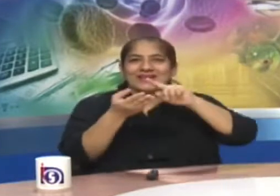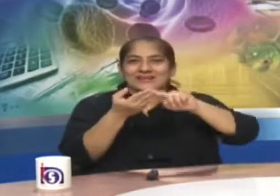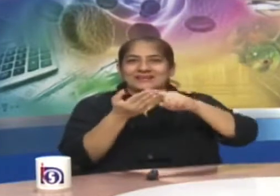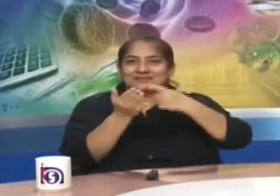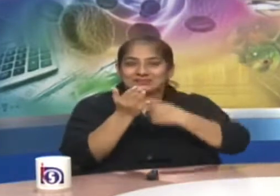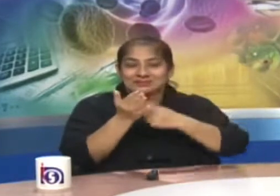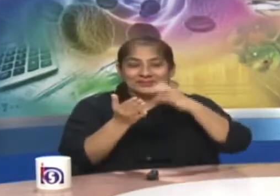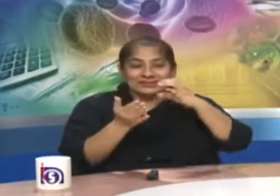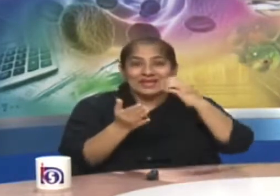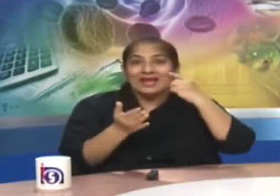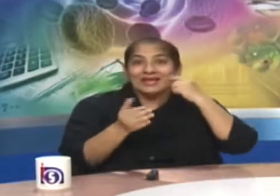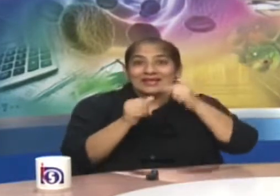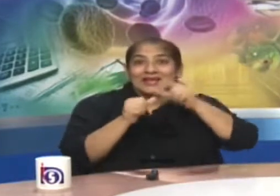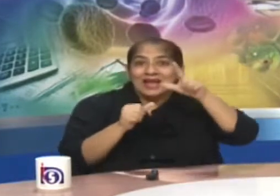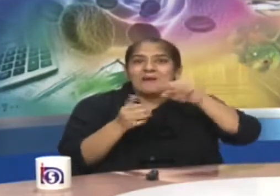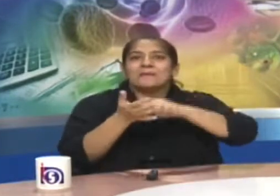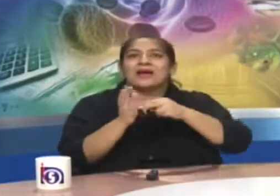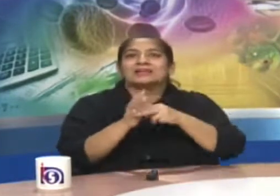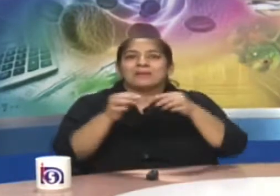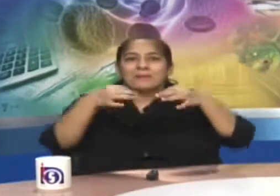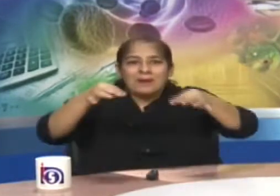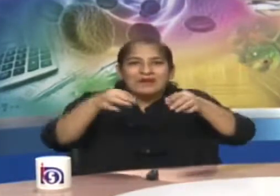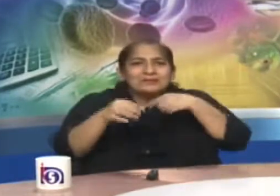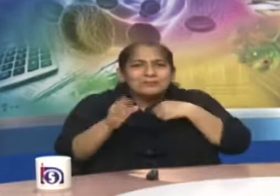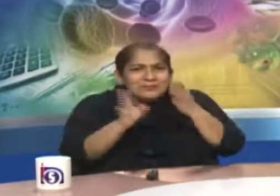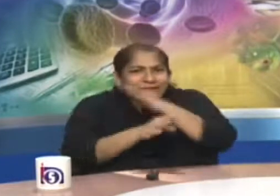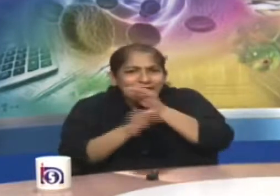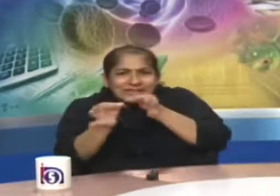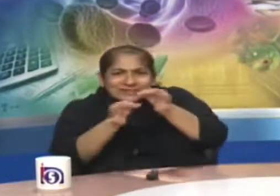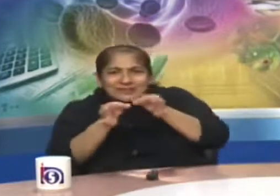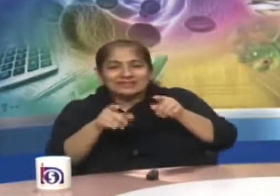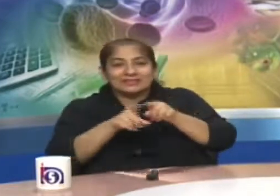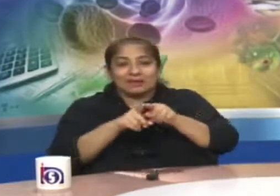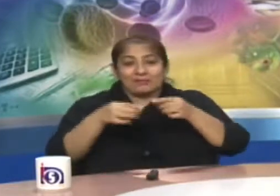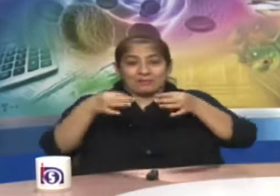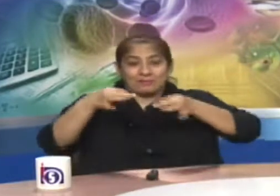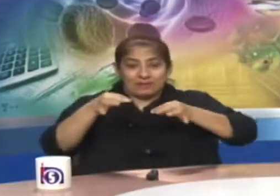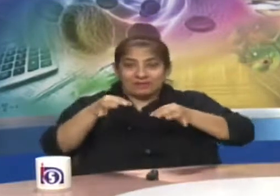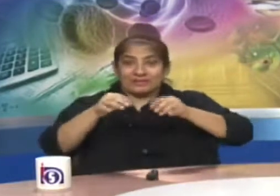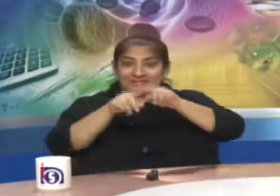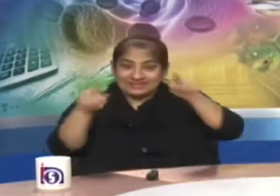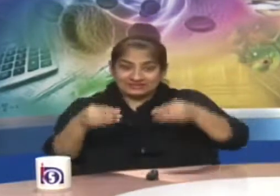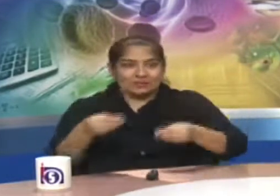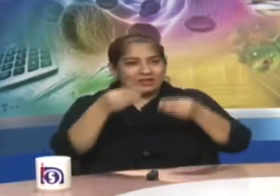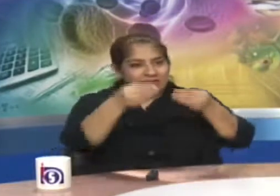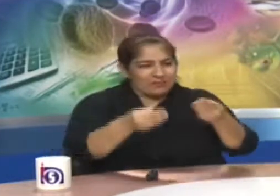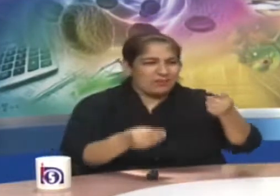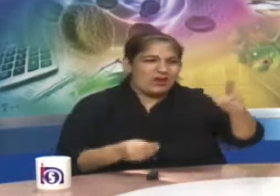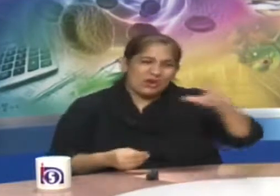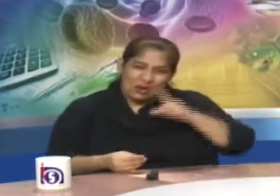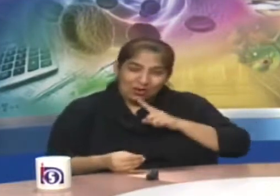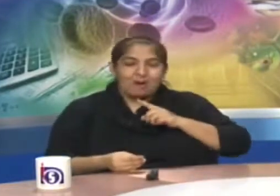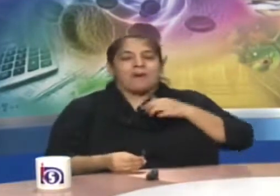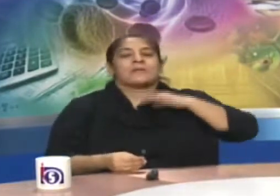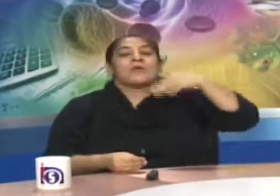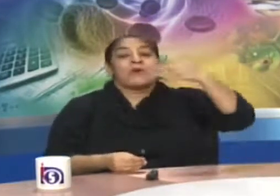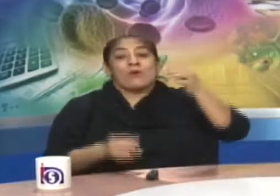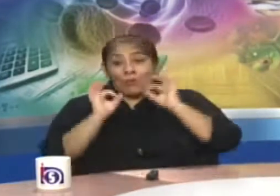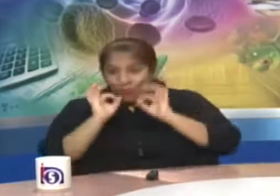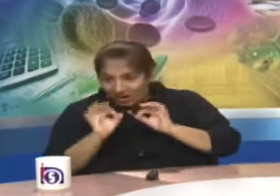And in the third column, third row, the word is commercial paper trade bill. We already understood this trade